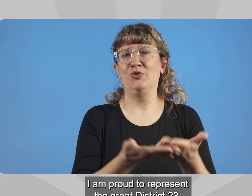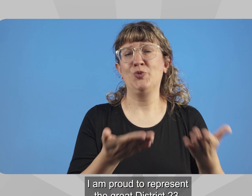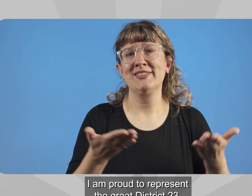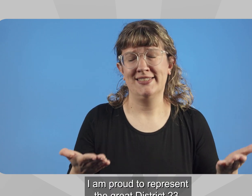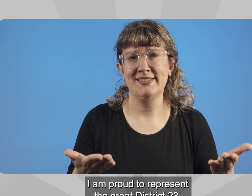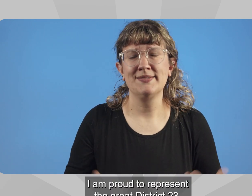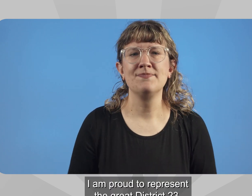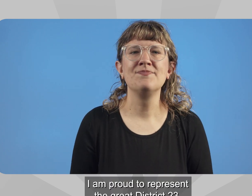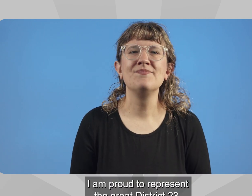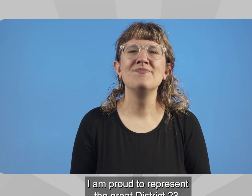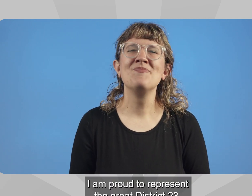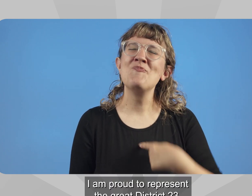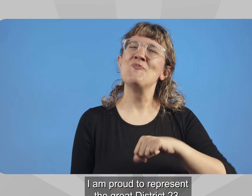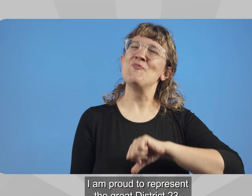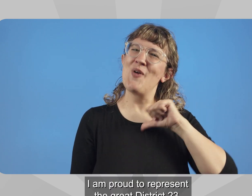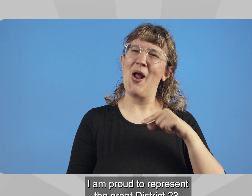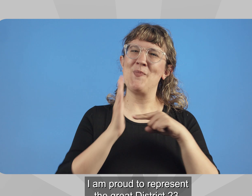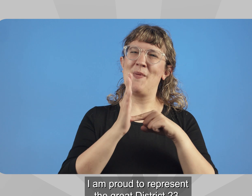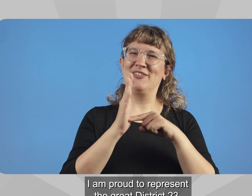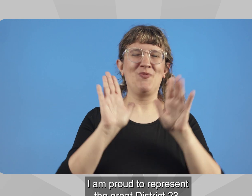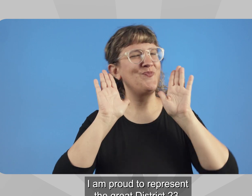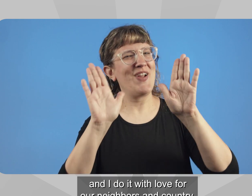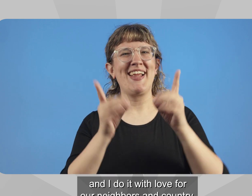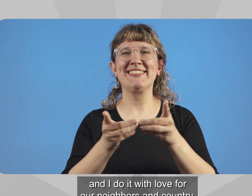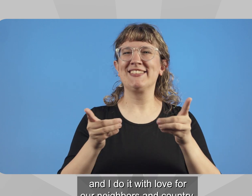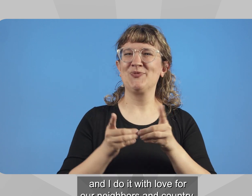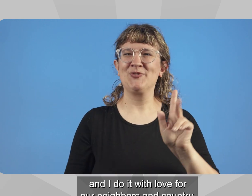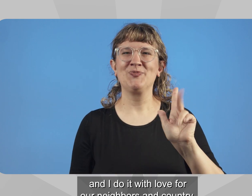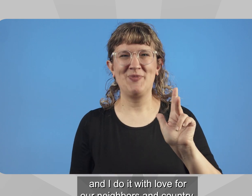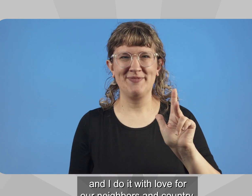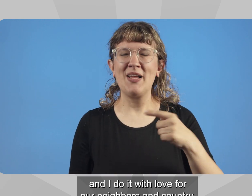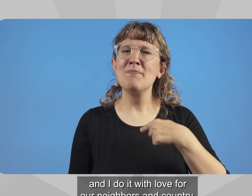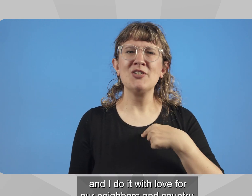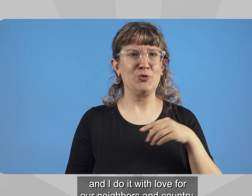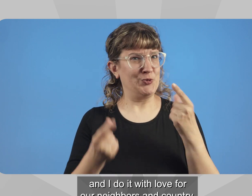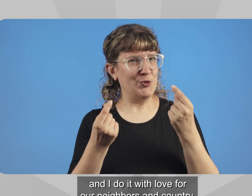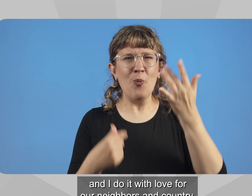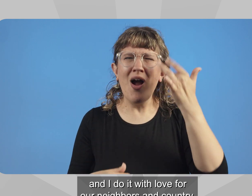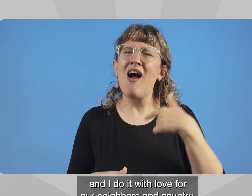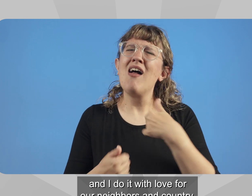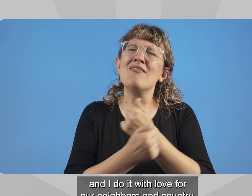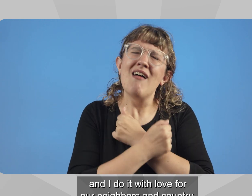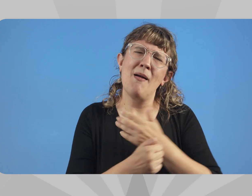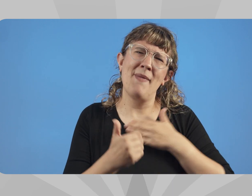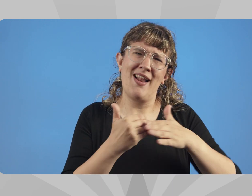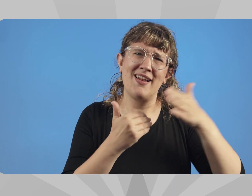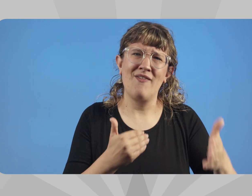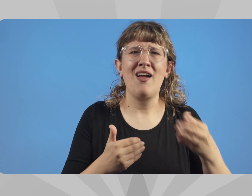I am proud to represent the Great District 23, and I do it with love for our neighbors and